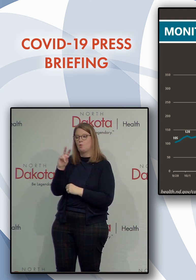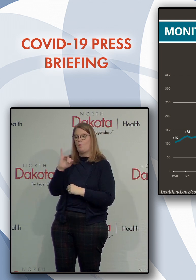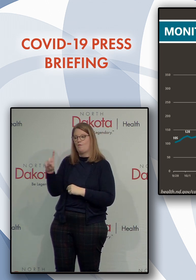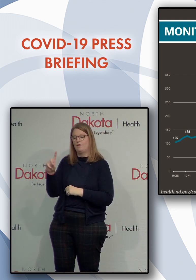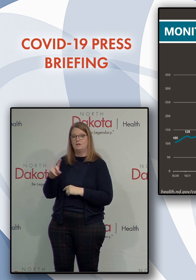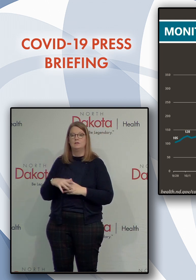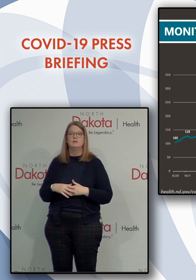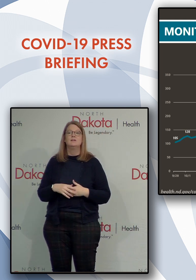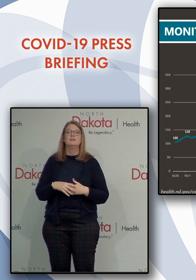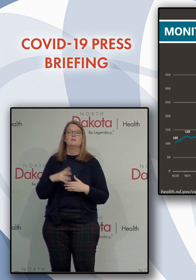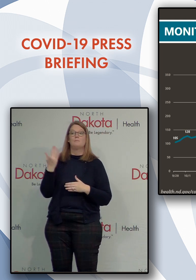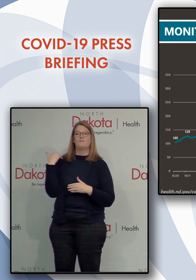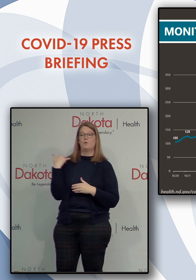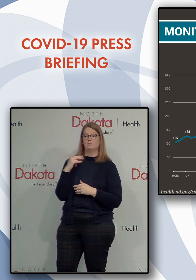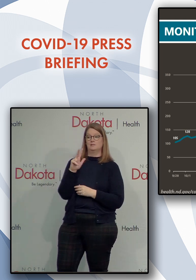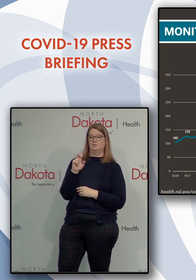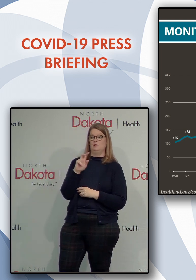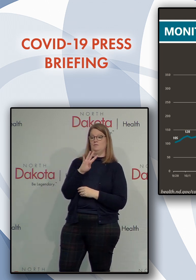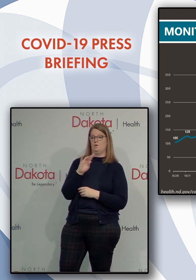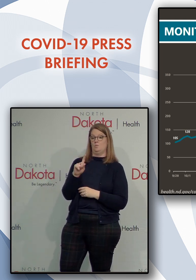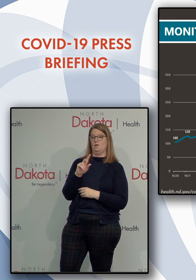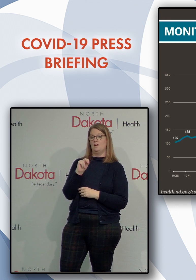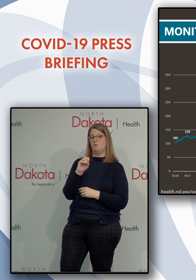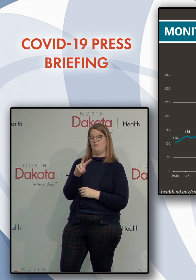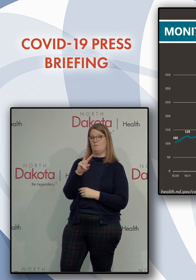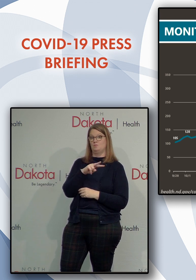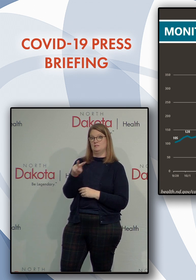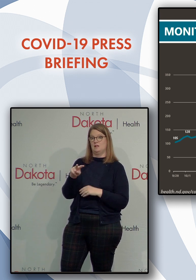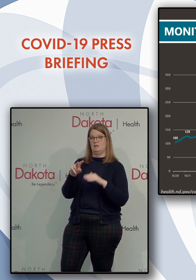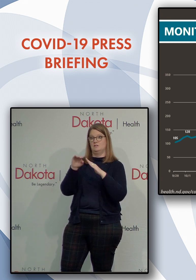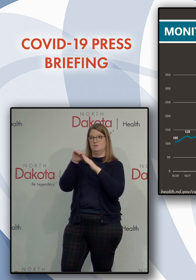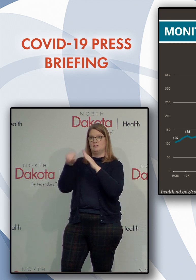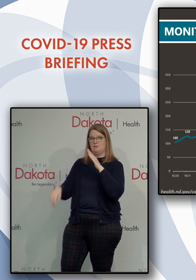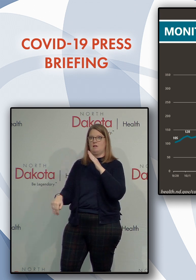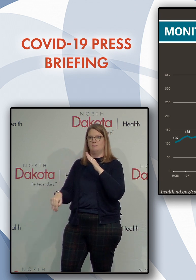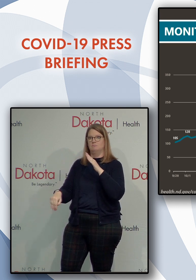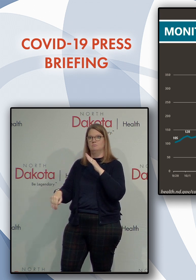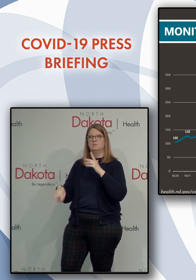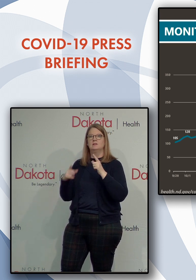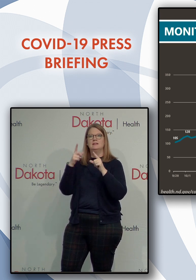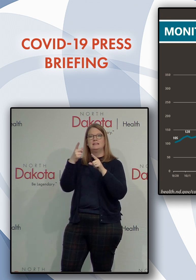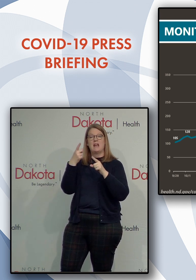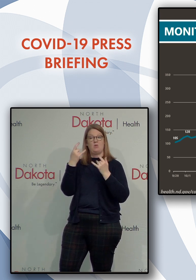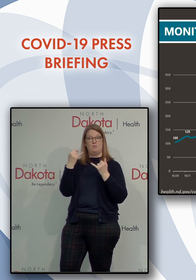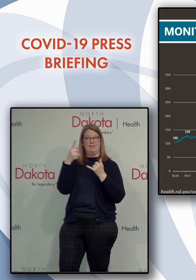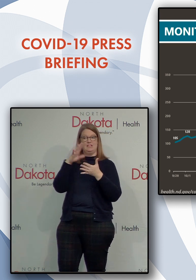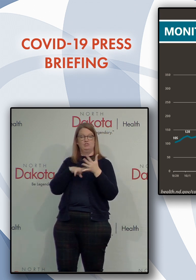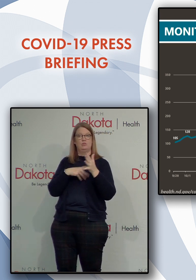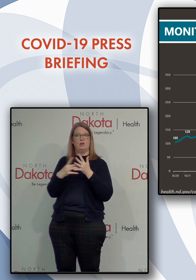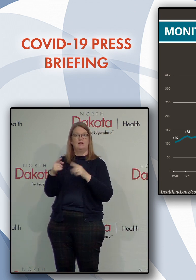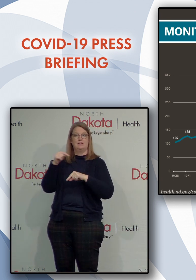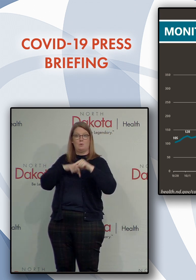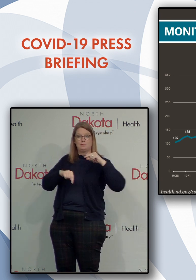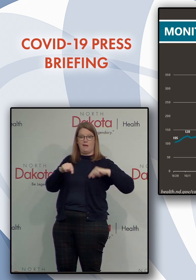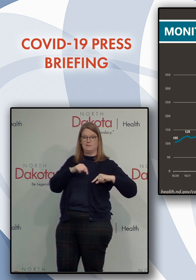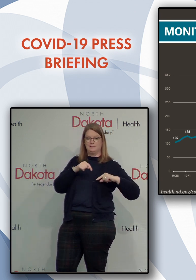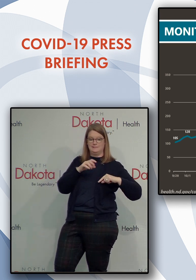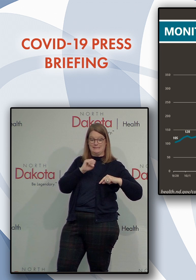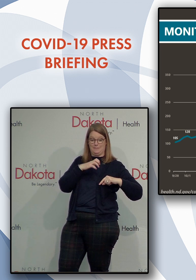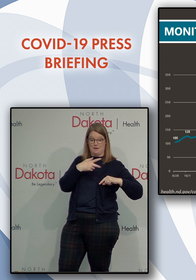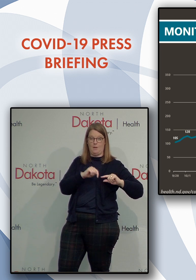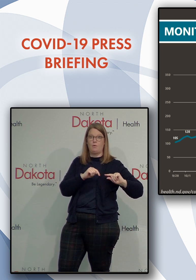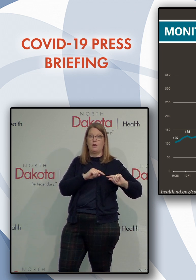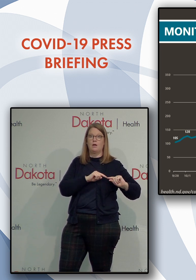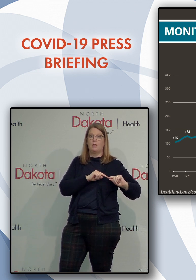of 341 on November 22nd, but you can see from this chart, which goes back to the end of September, where this